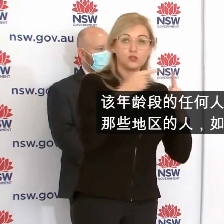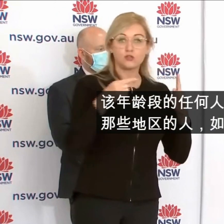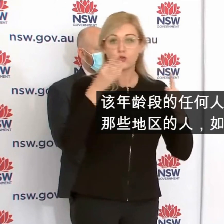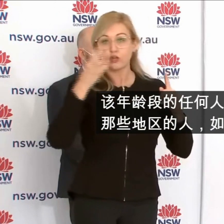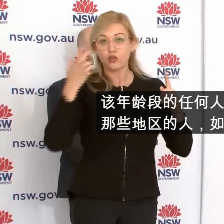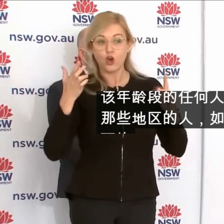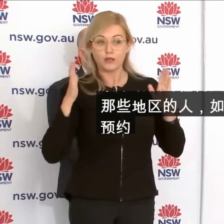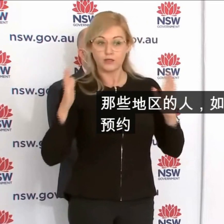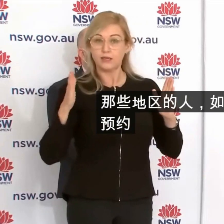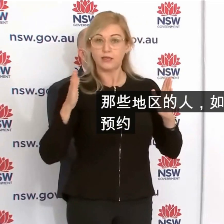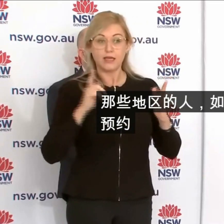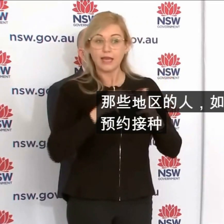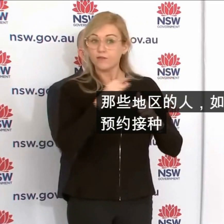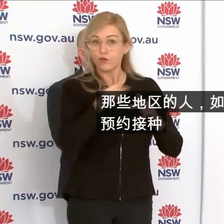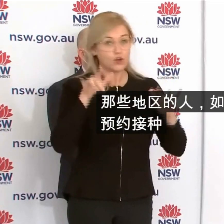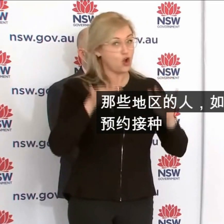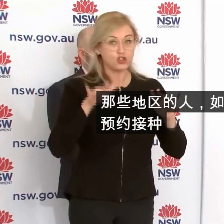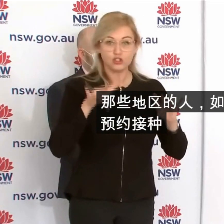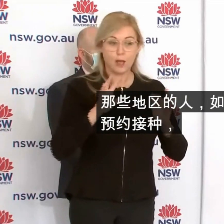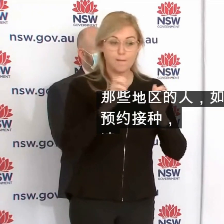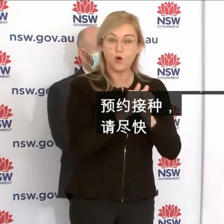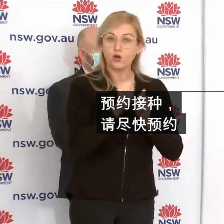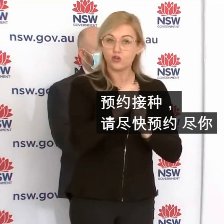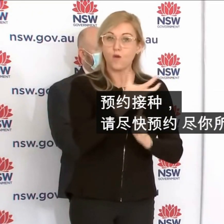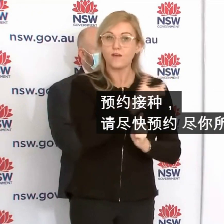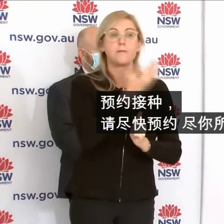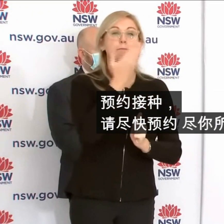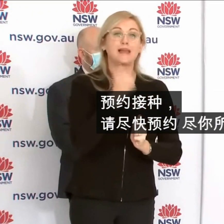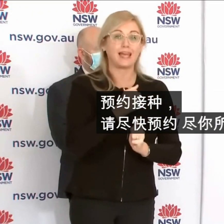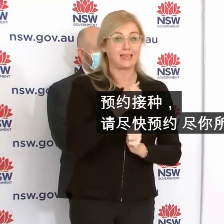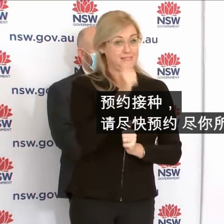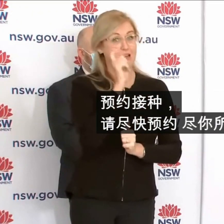areas, if you haven't already booked in for your vaccination, please do so